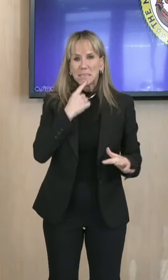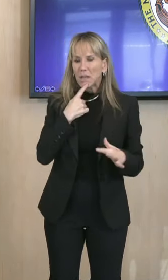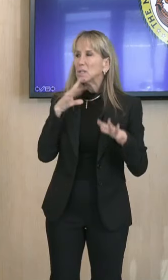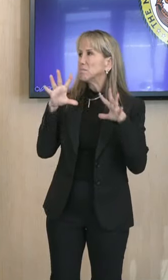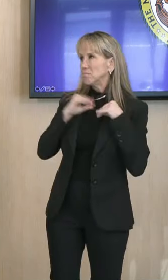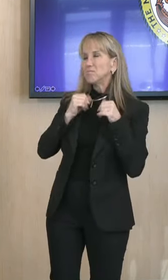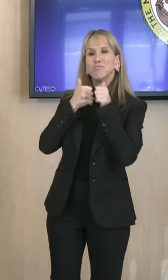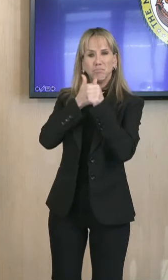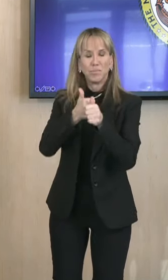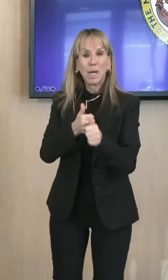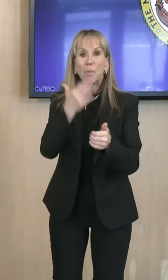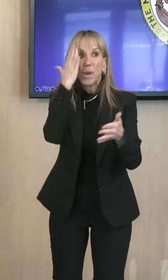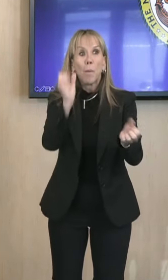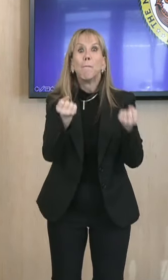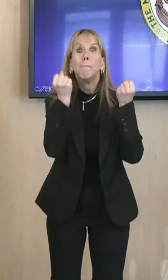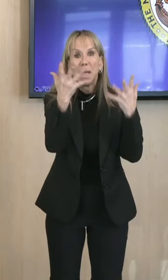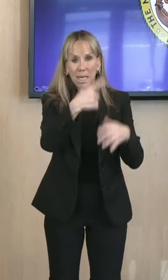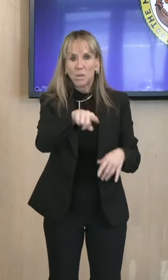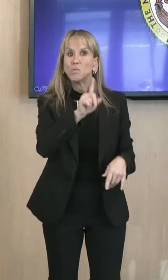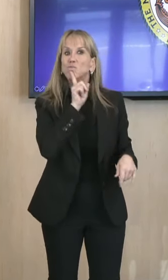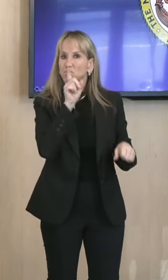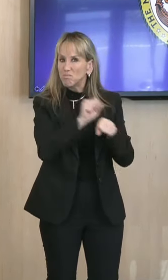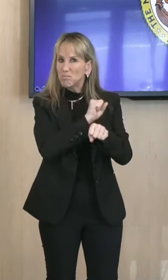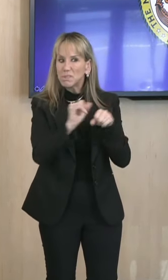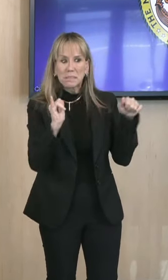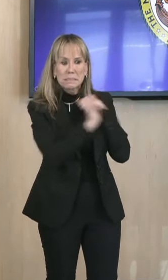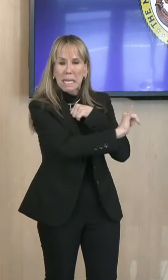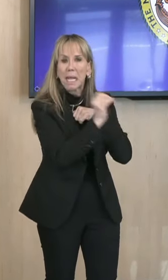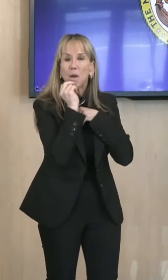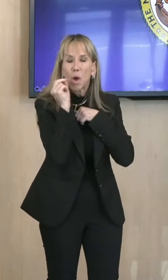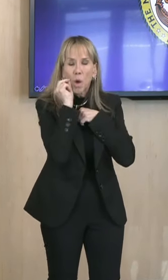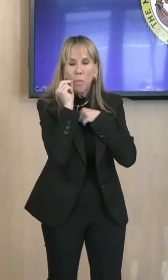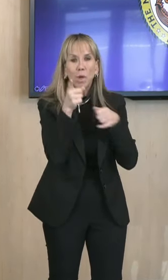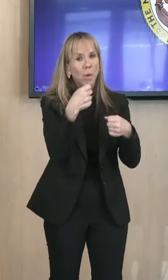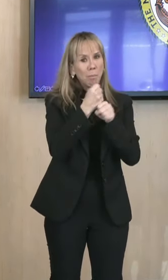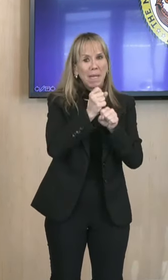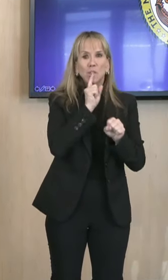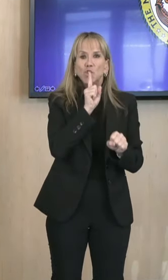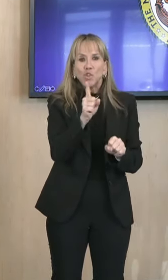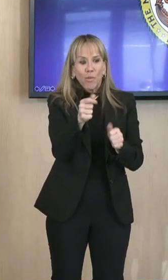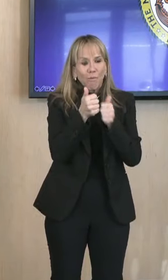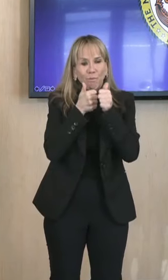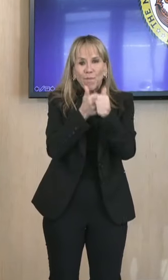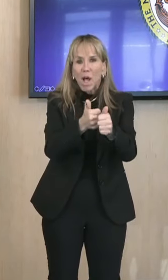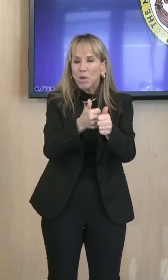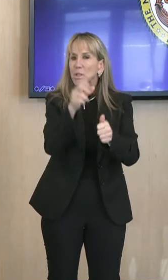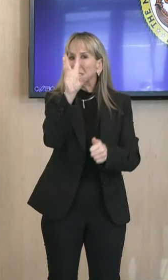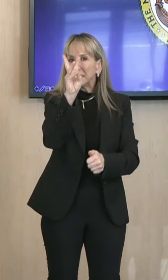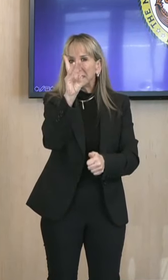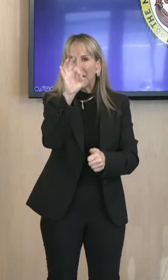there that are staying at home, that are ensuring physical distancing of 6 feet